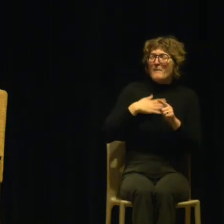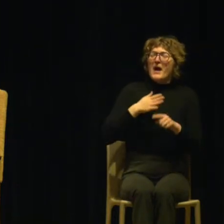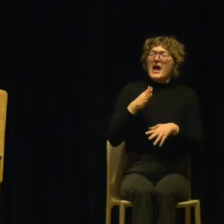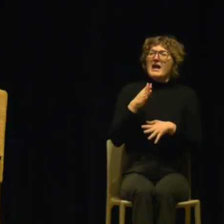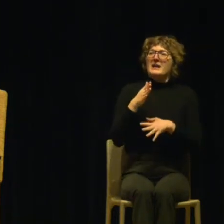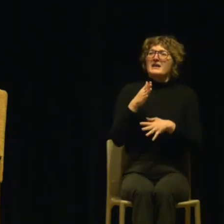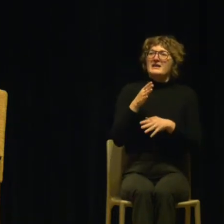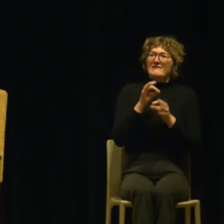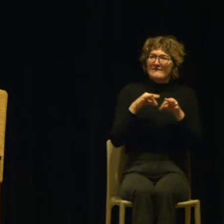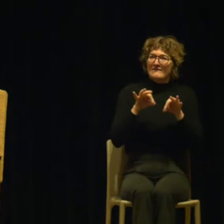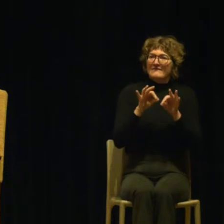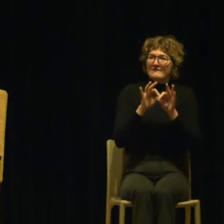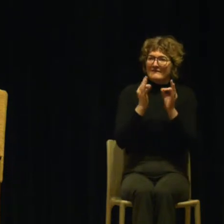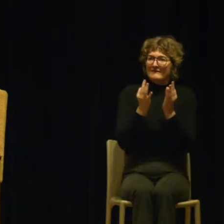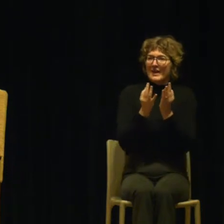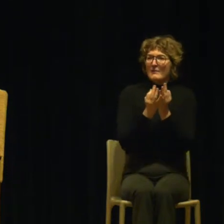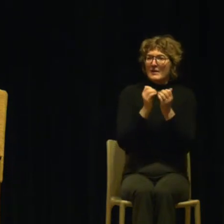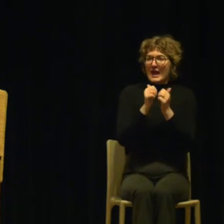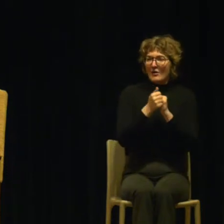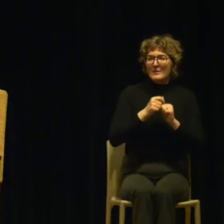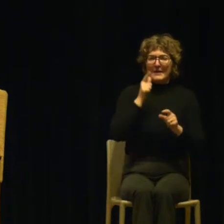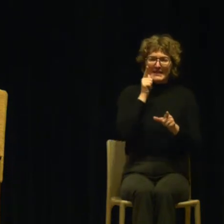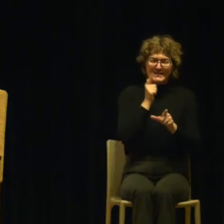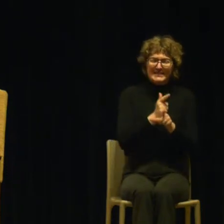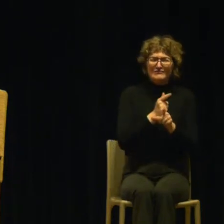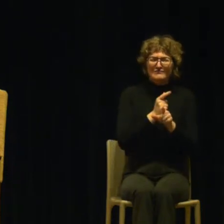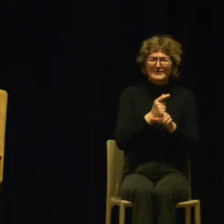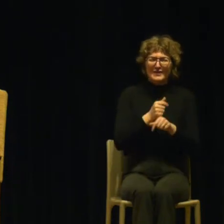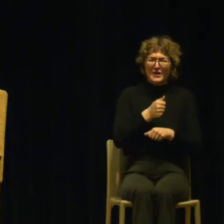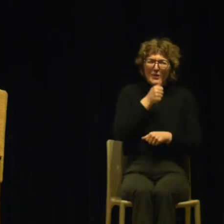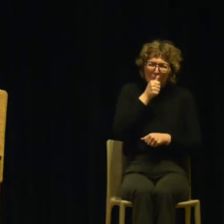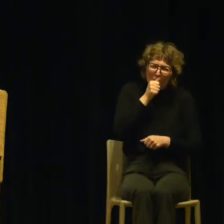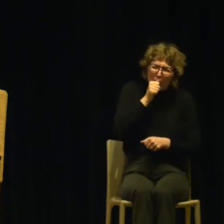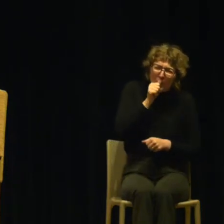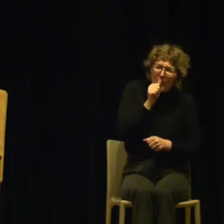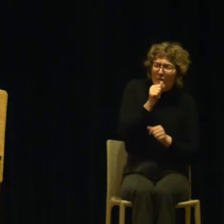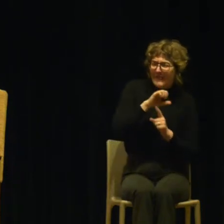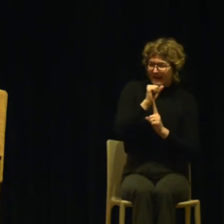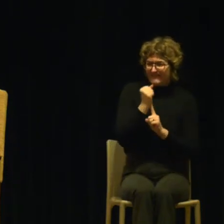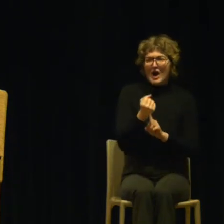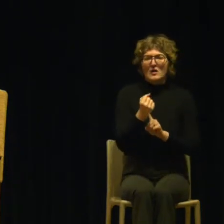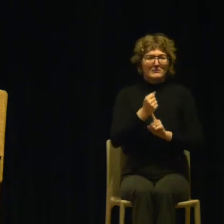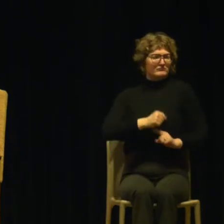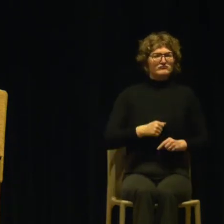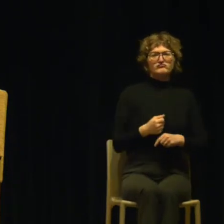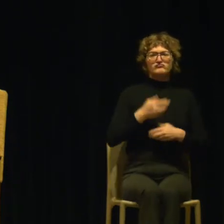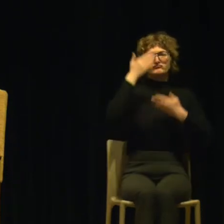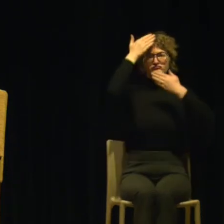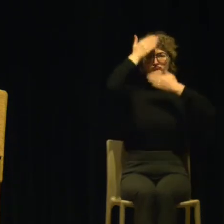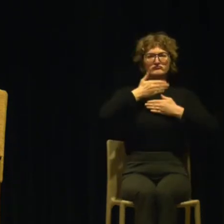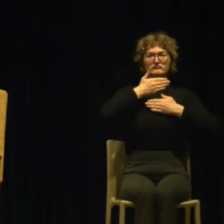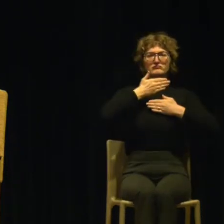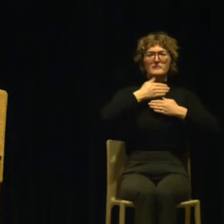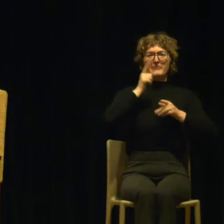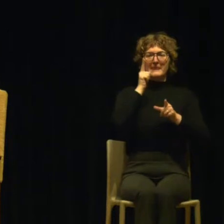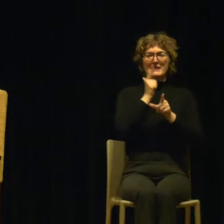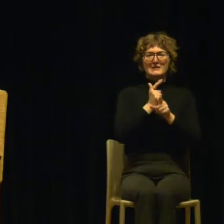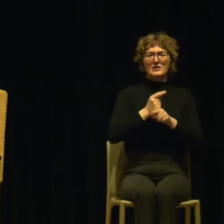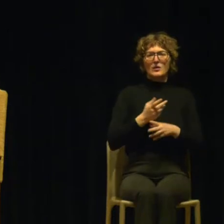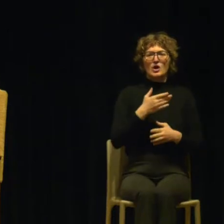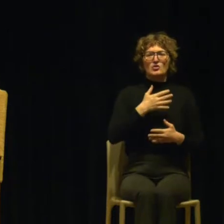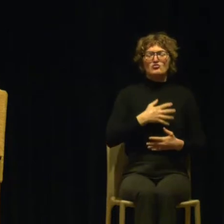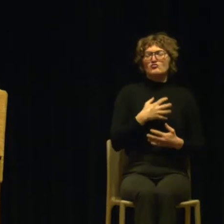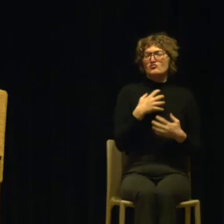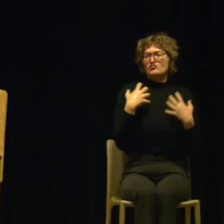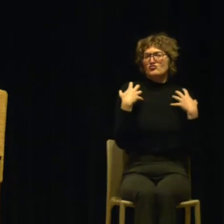world did she get through that environment? But she just would soldier on. Just like you said, she's straight face. That strong Black